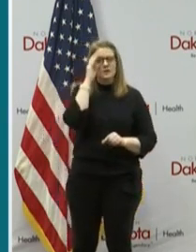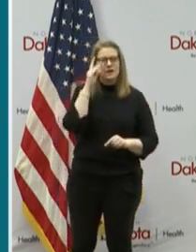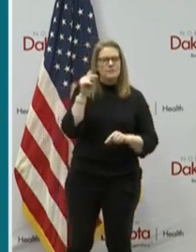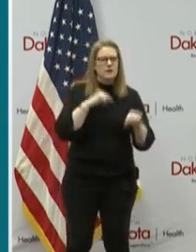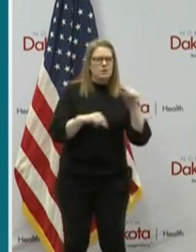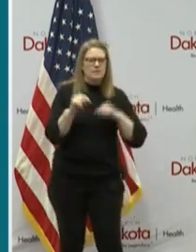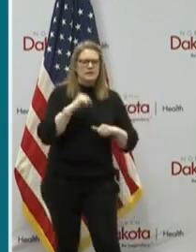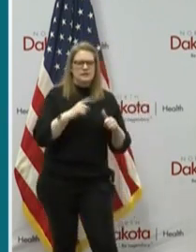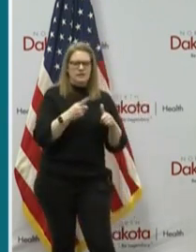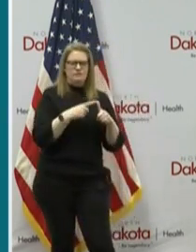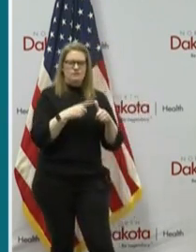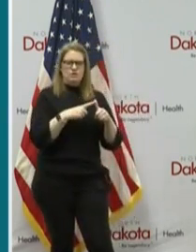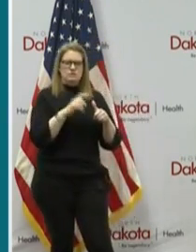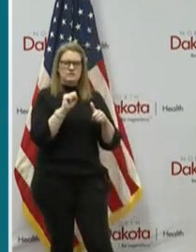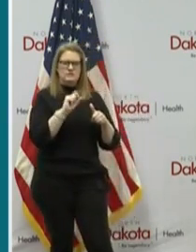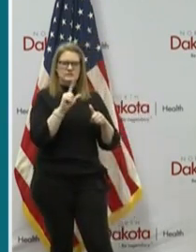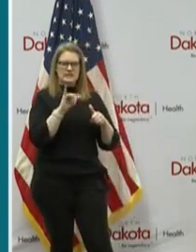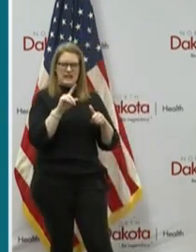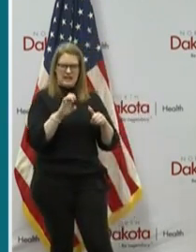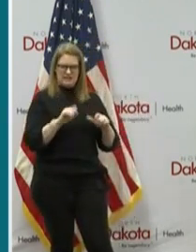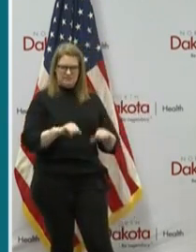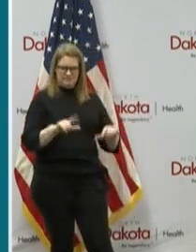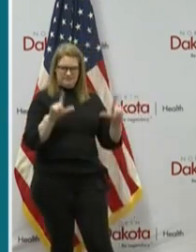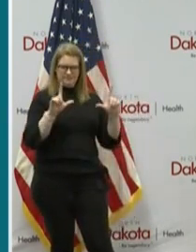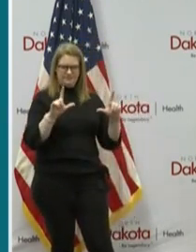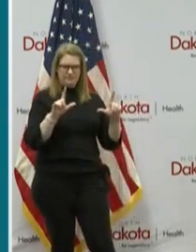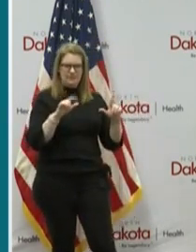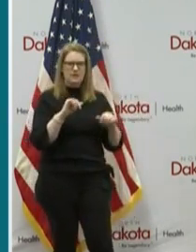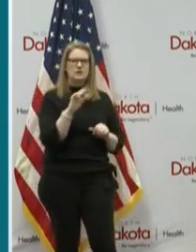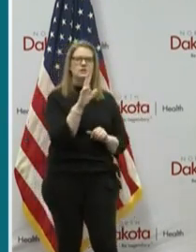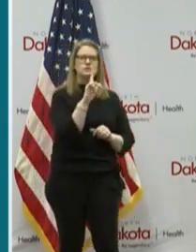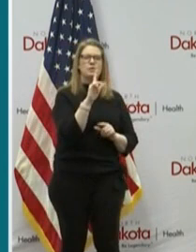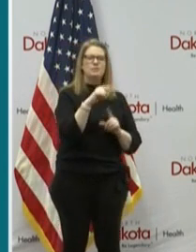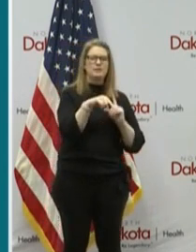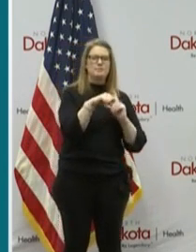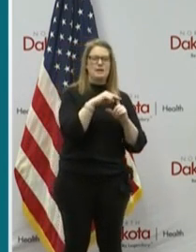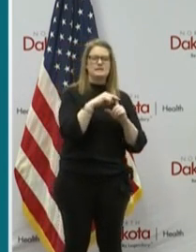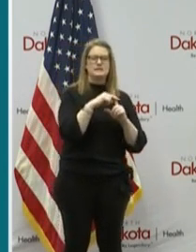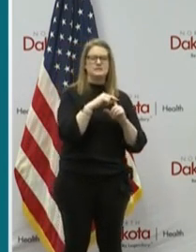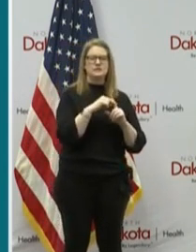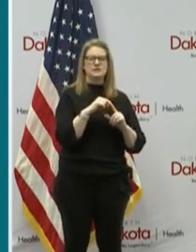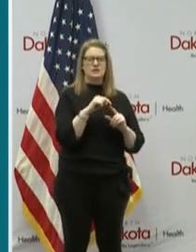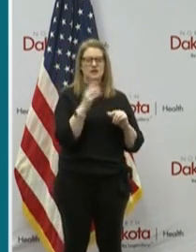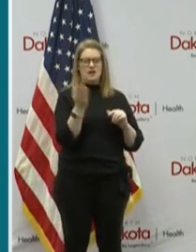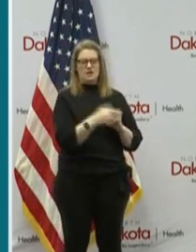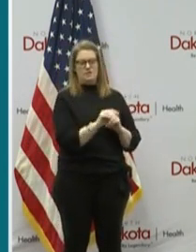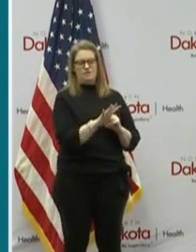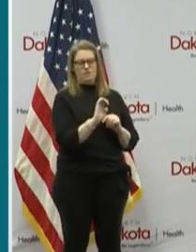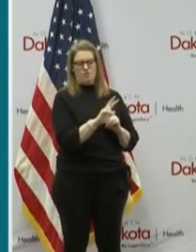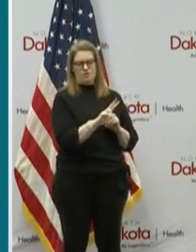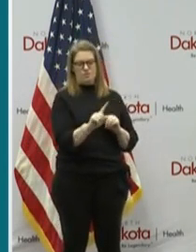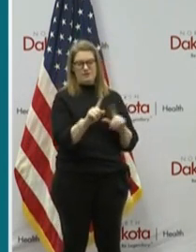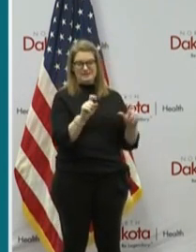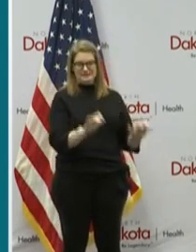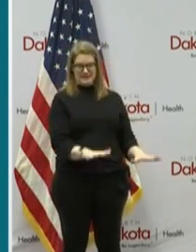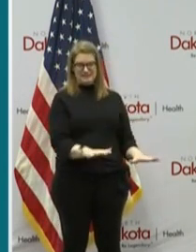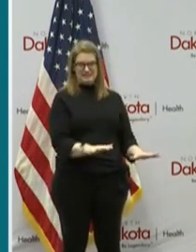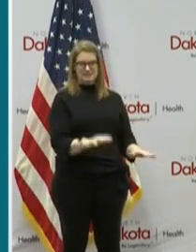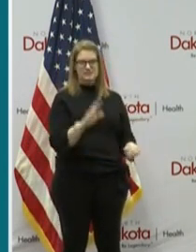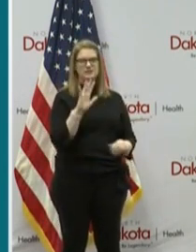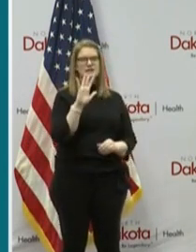first slide. When we had 23 positives and 431 tests, that's